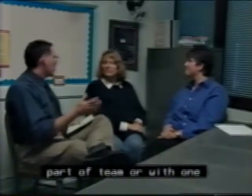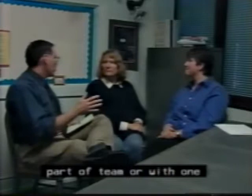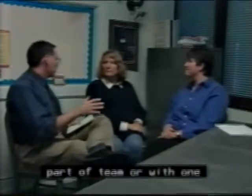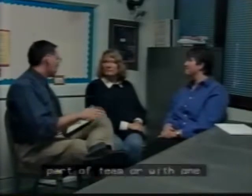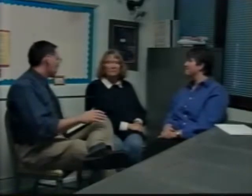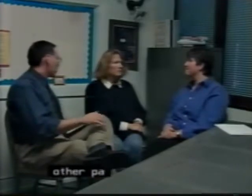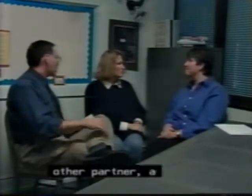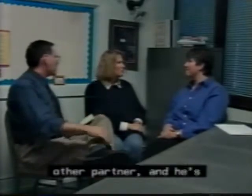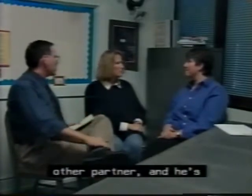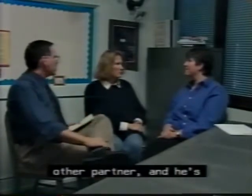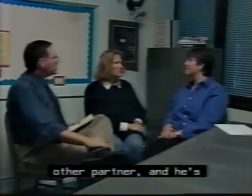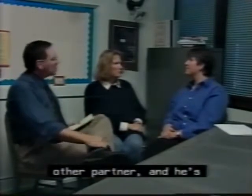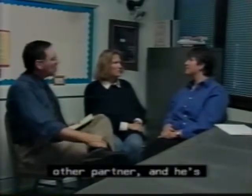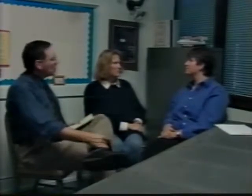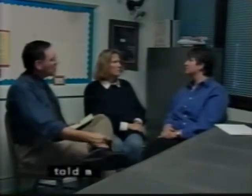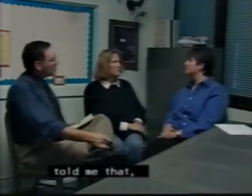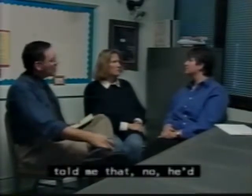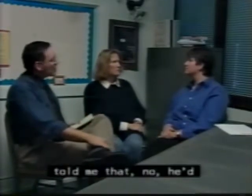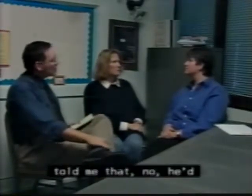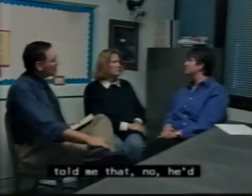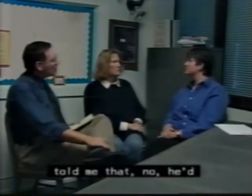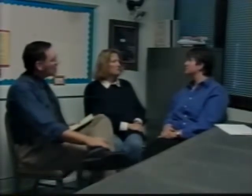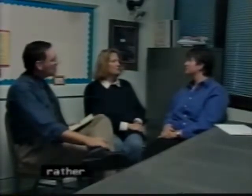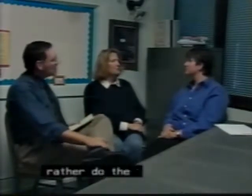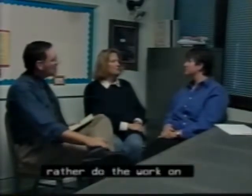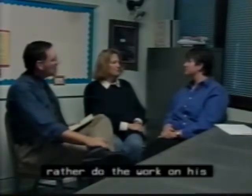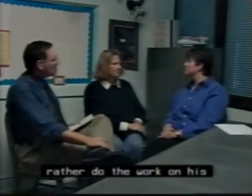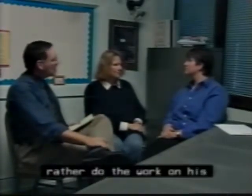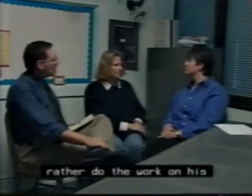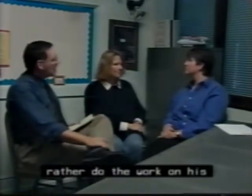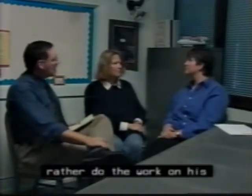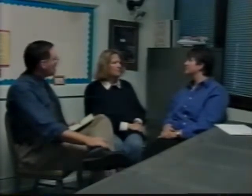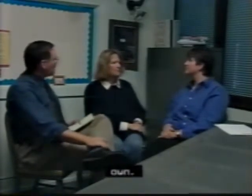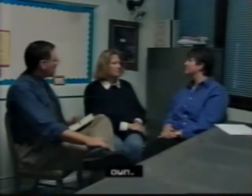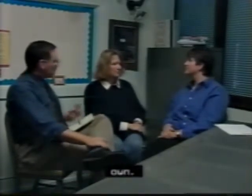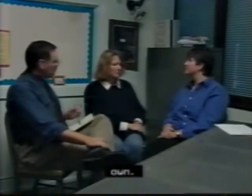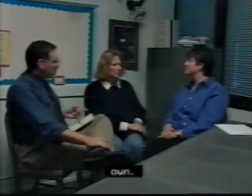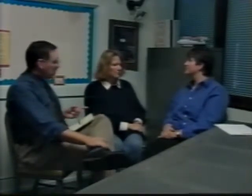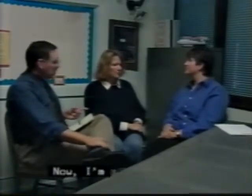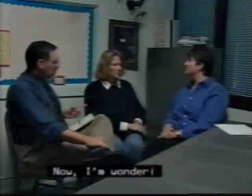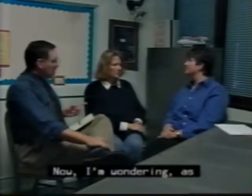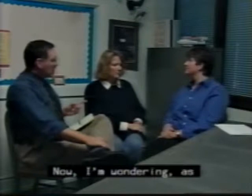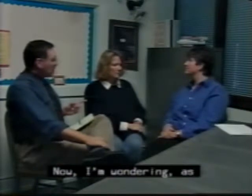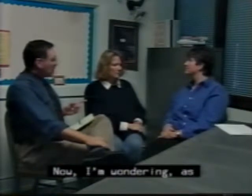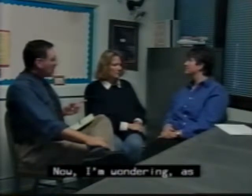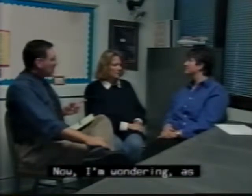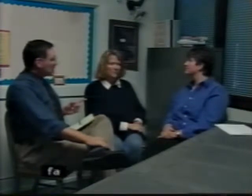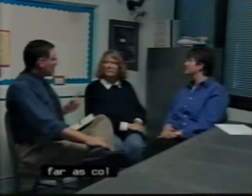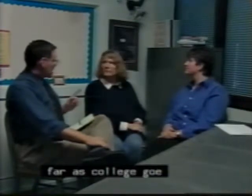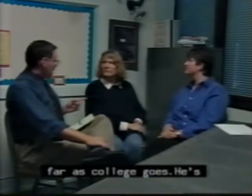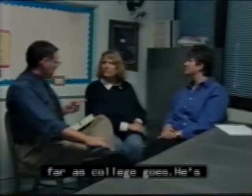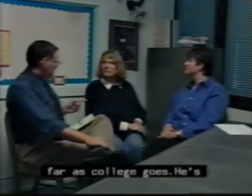with one other partner, and he's told me that no, he'd rather do the work on his own. Now, I'm wondering, as far as college